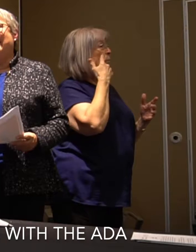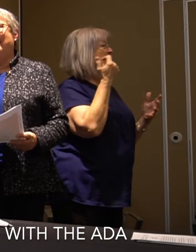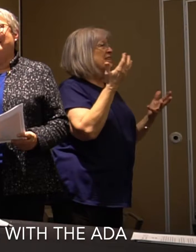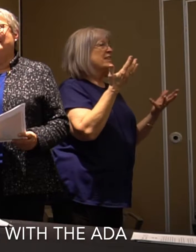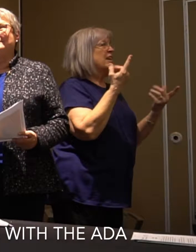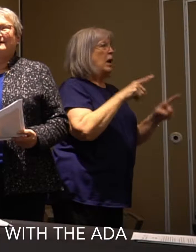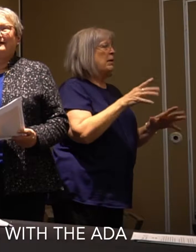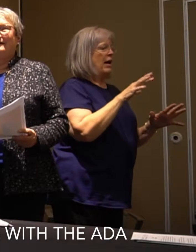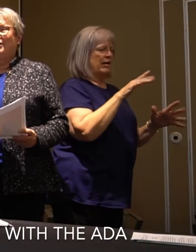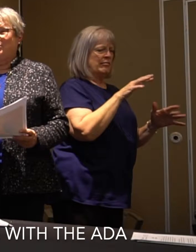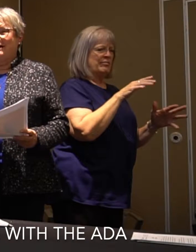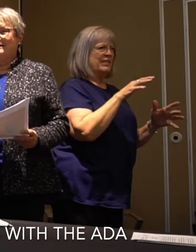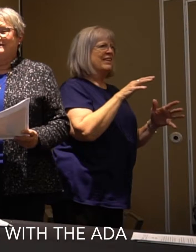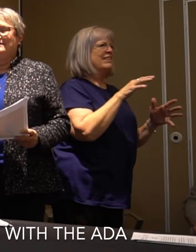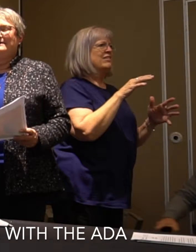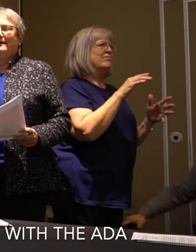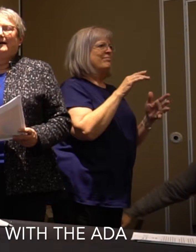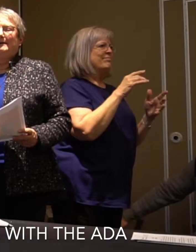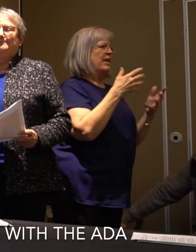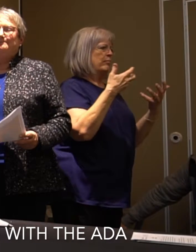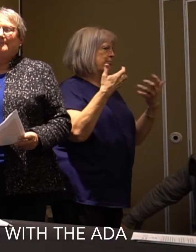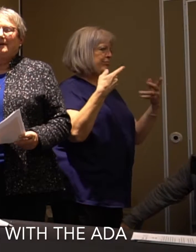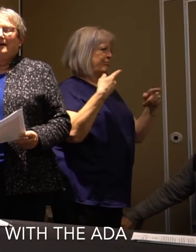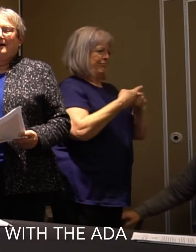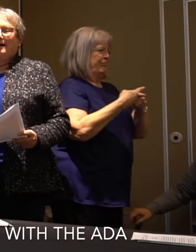a drug,